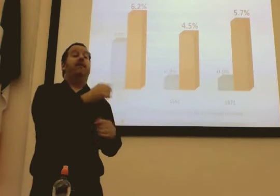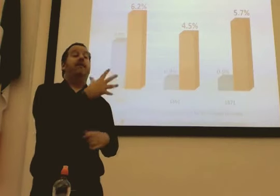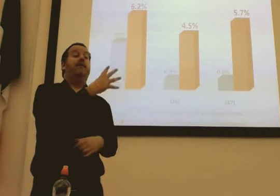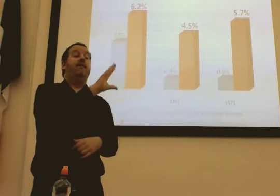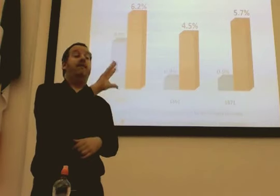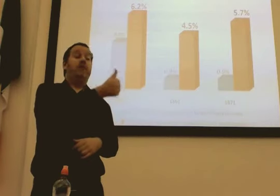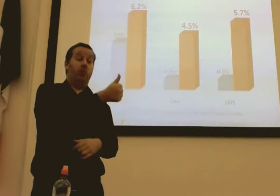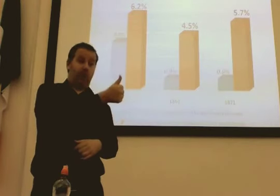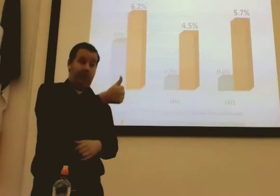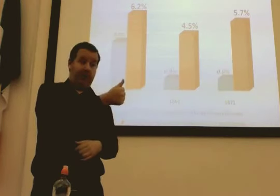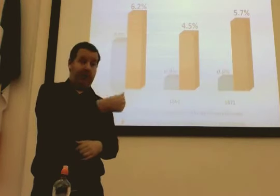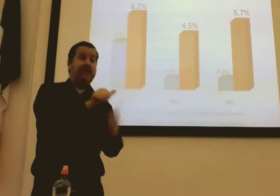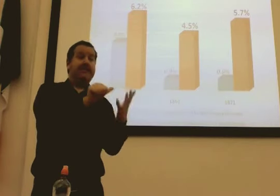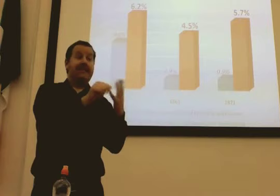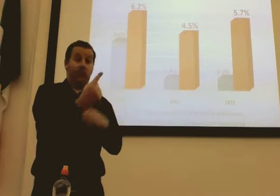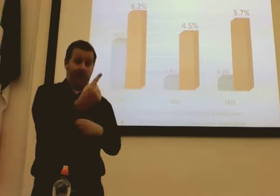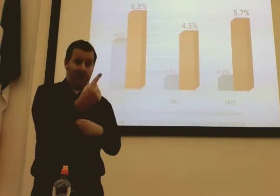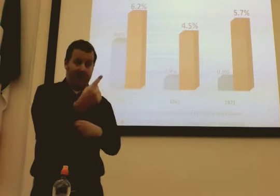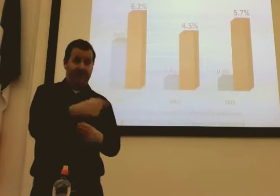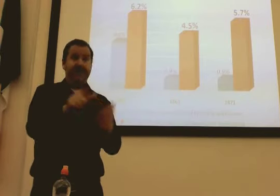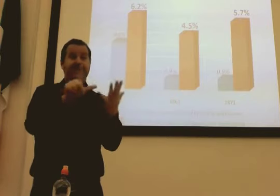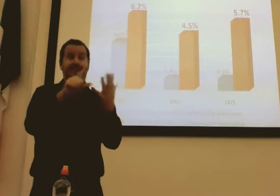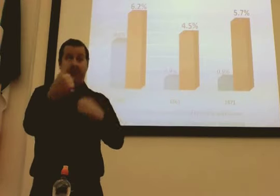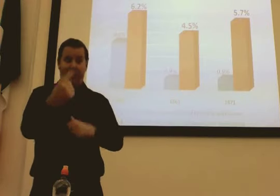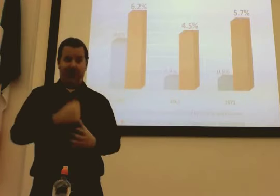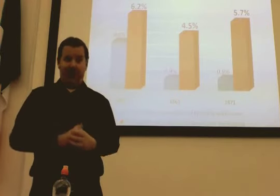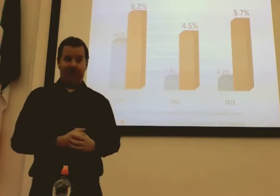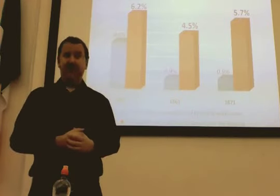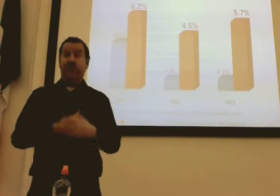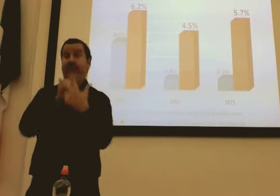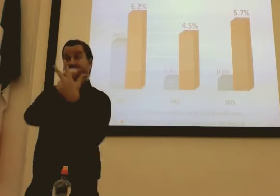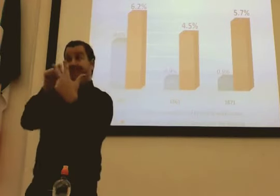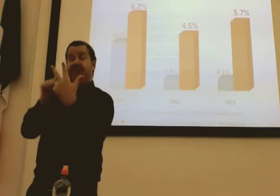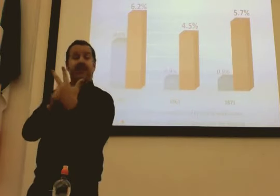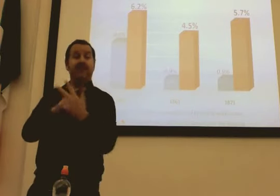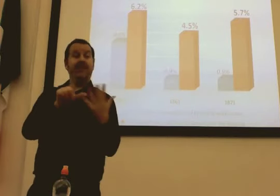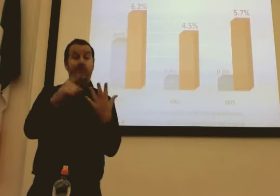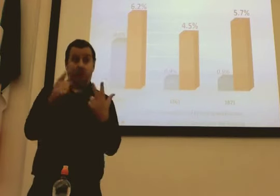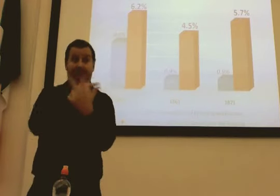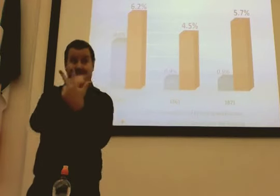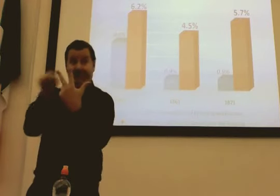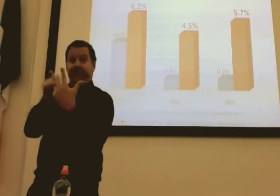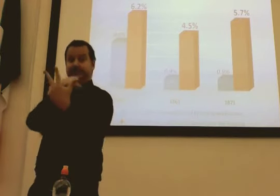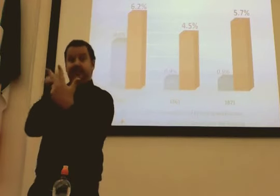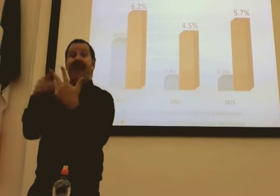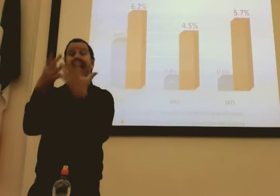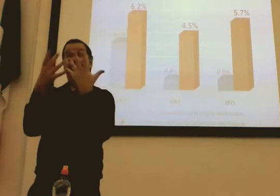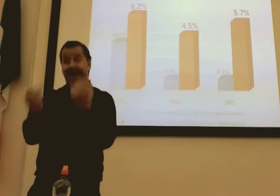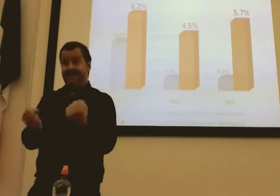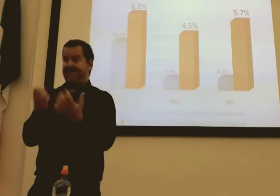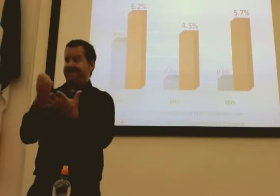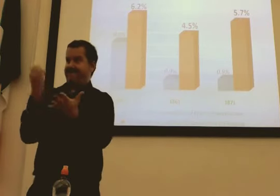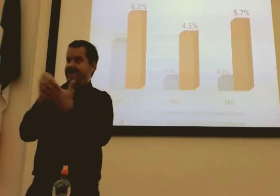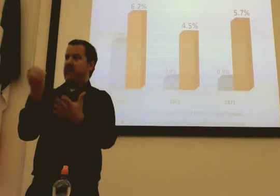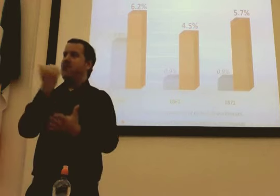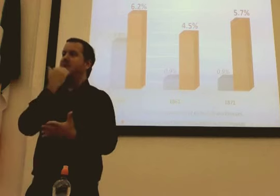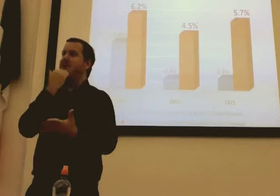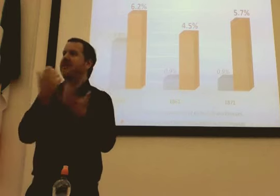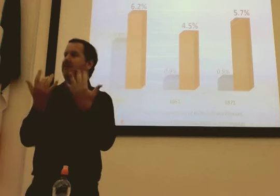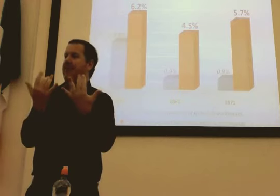63, 51, 61, and 71, and they have